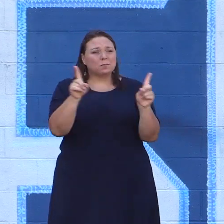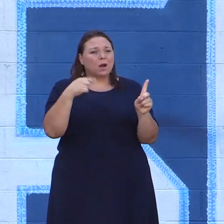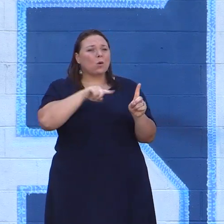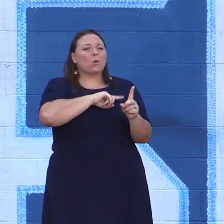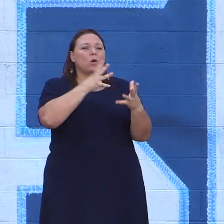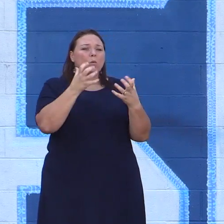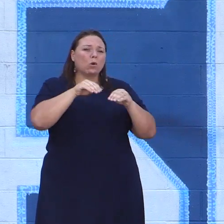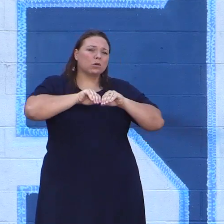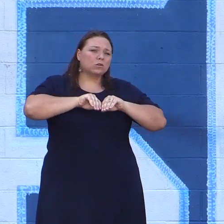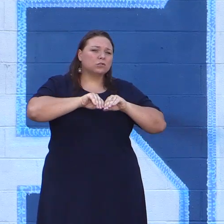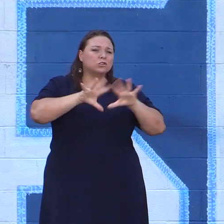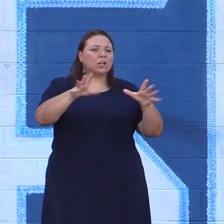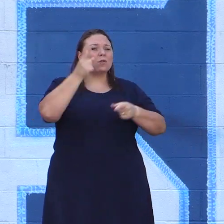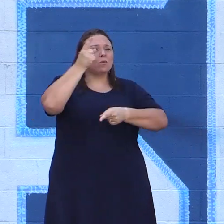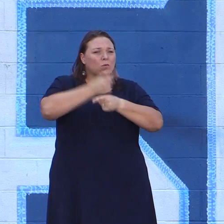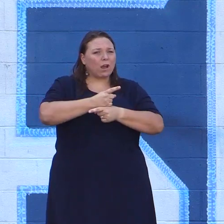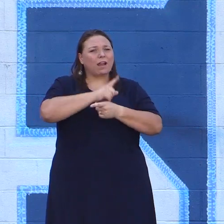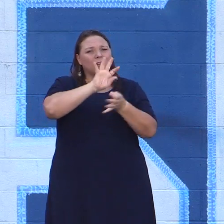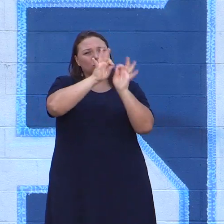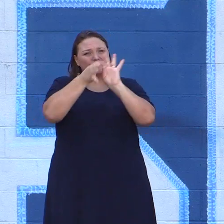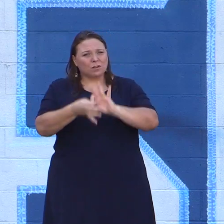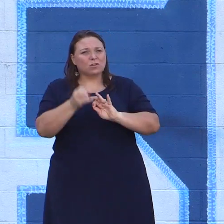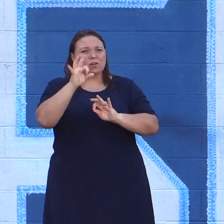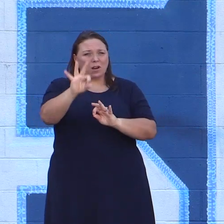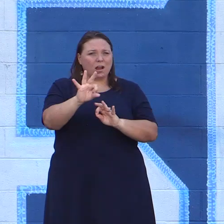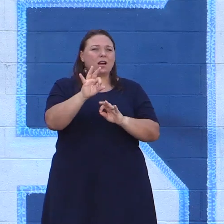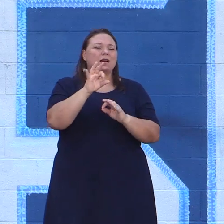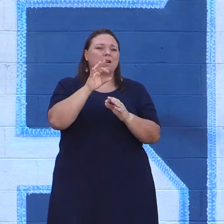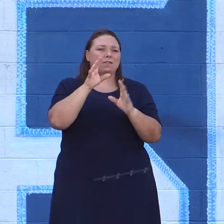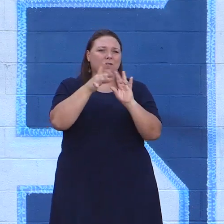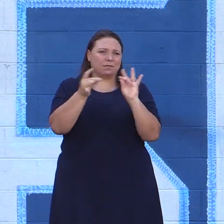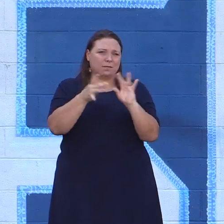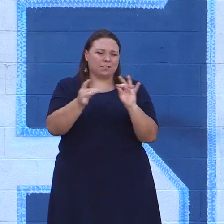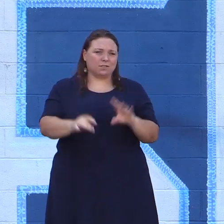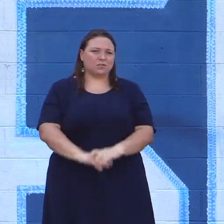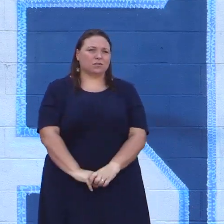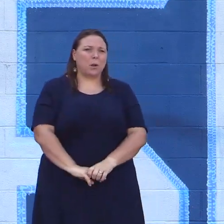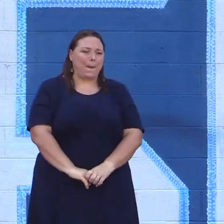want the right interpretation behind all of this. Thank you.